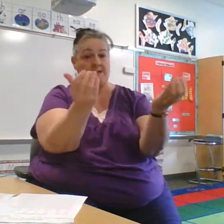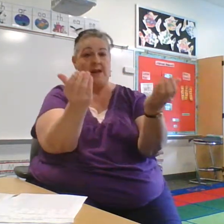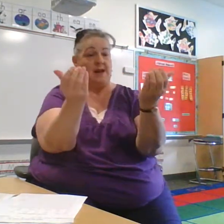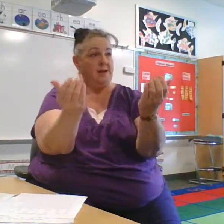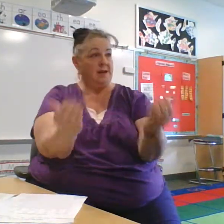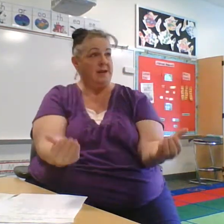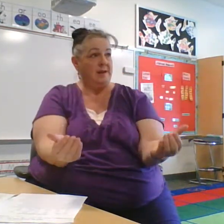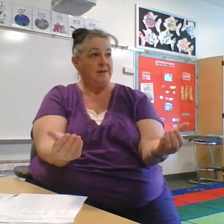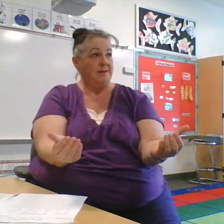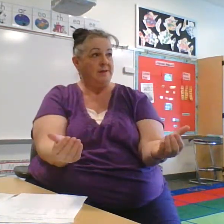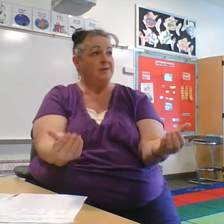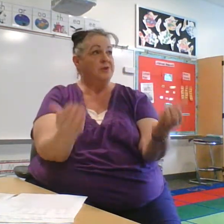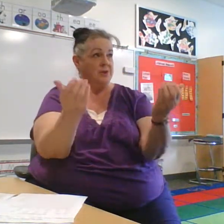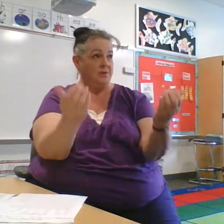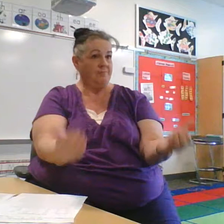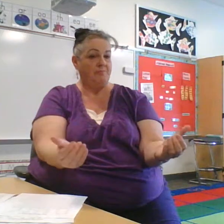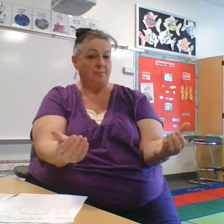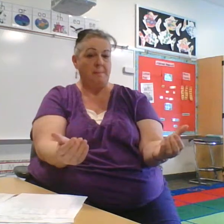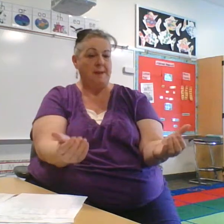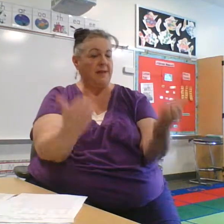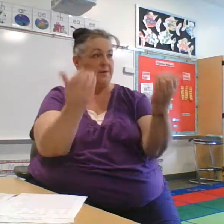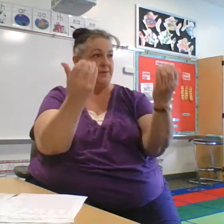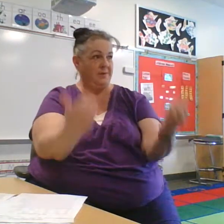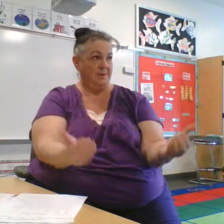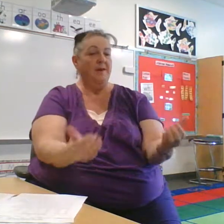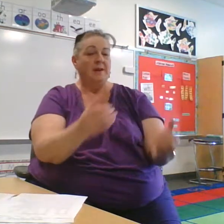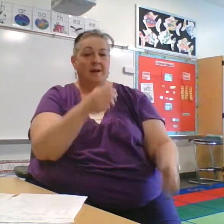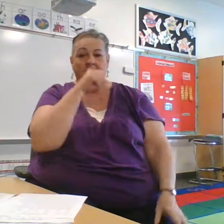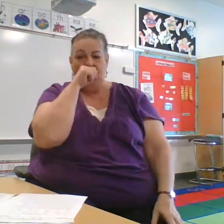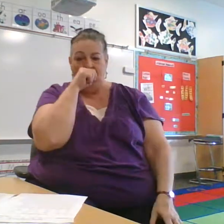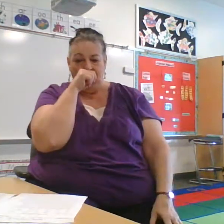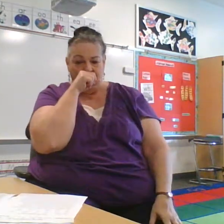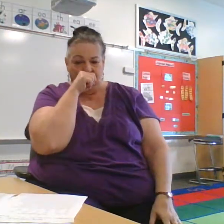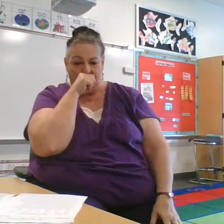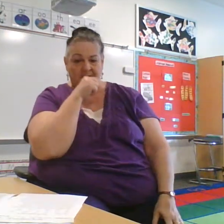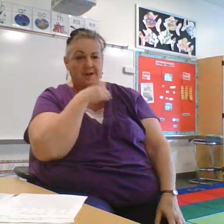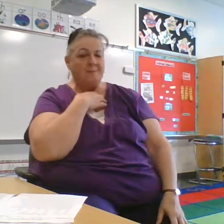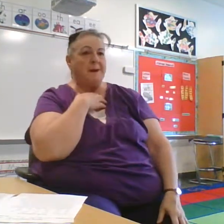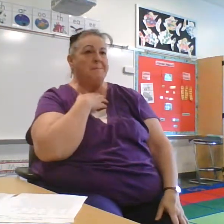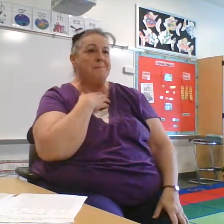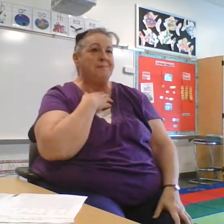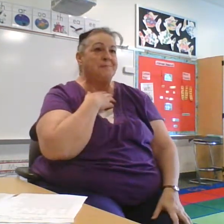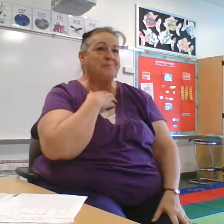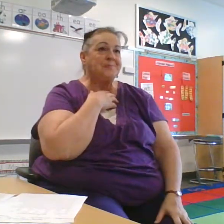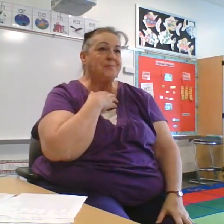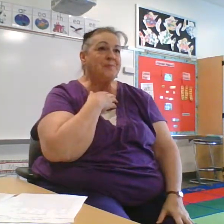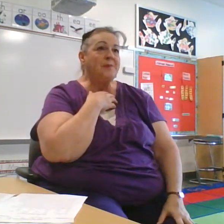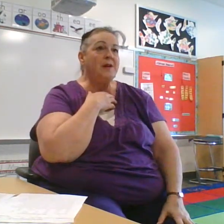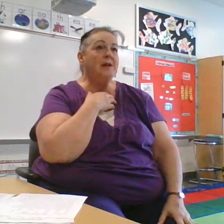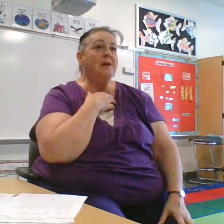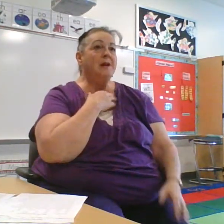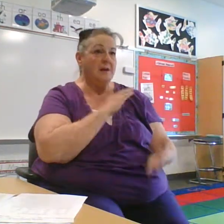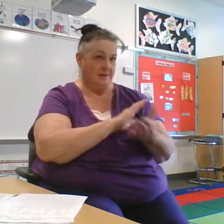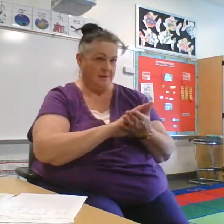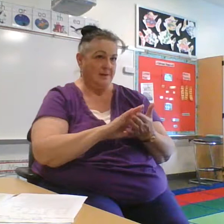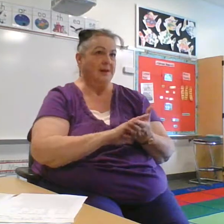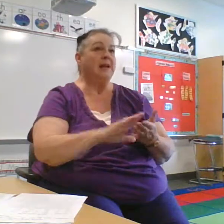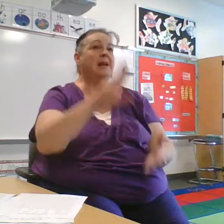stay, just a bent. Excuse me. Clean up. Clean